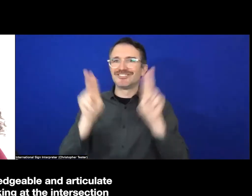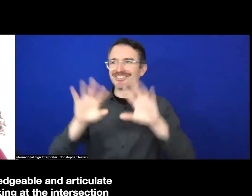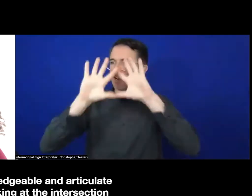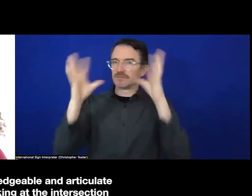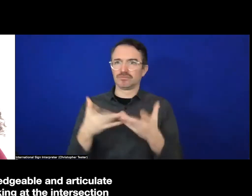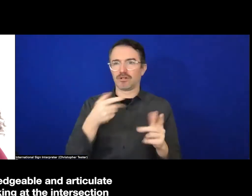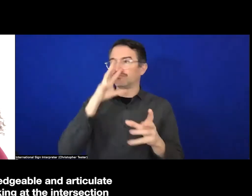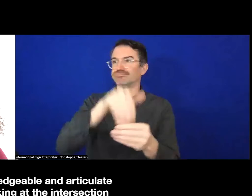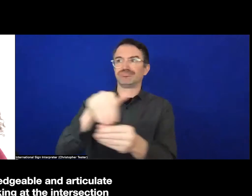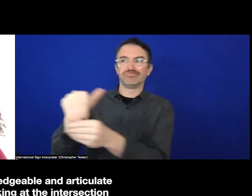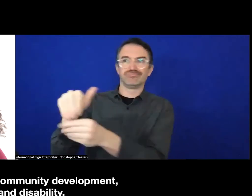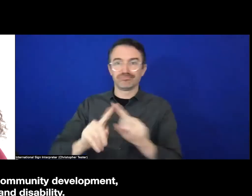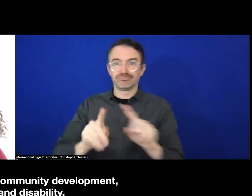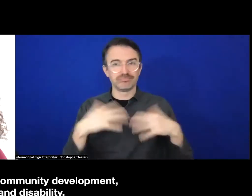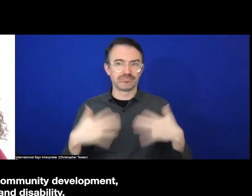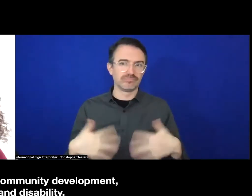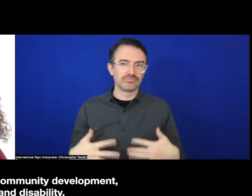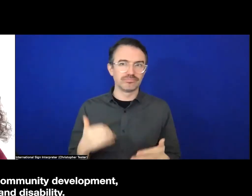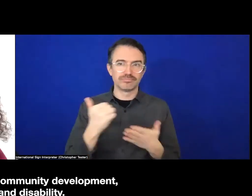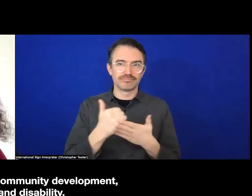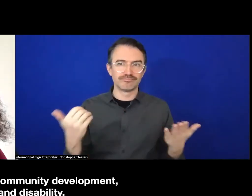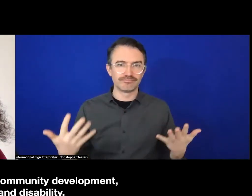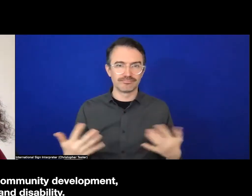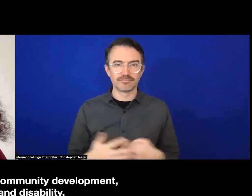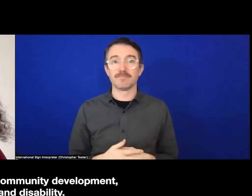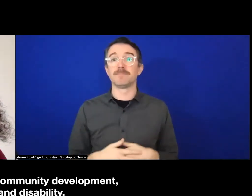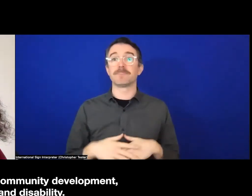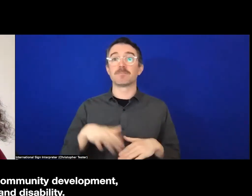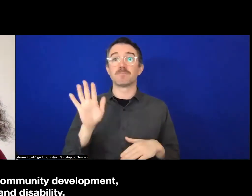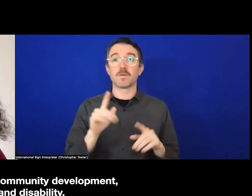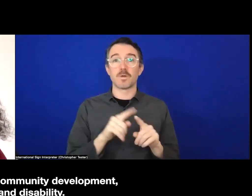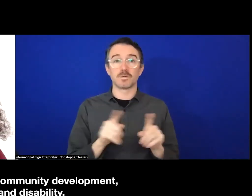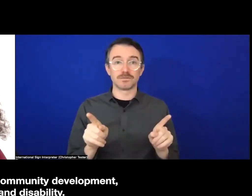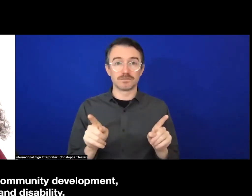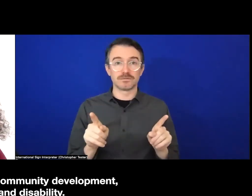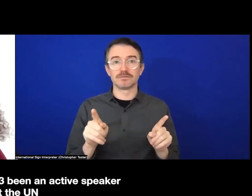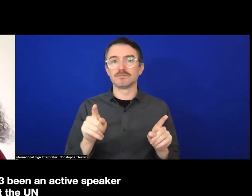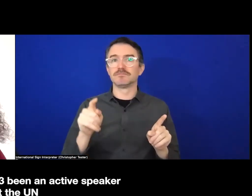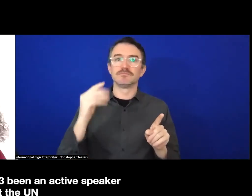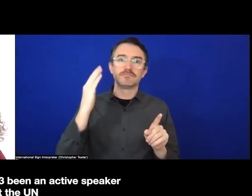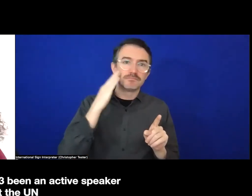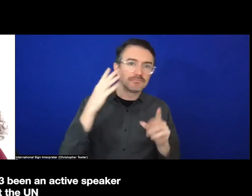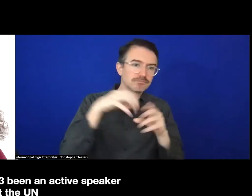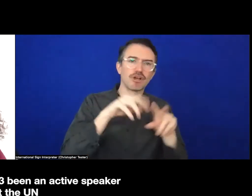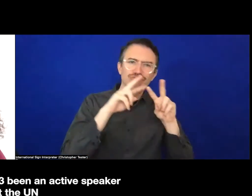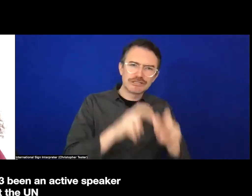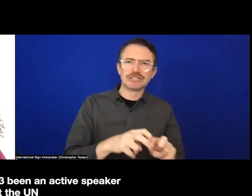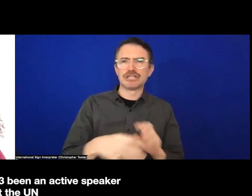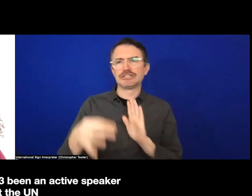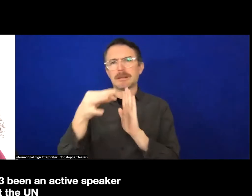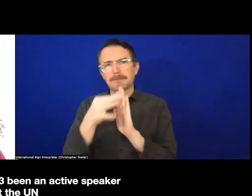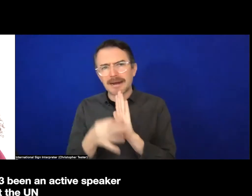articulate individuals working at the intersection of public health, community development, policy, and disability. She has